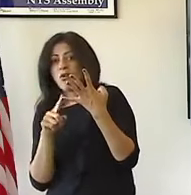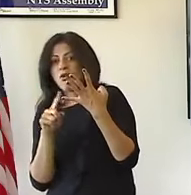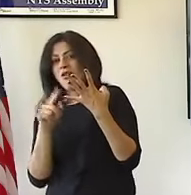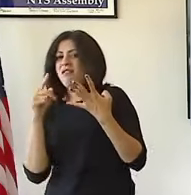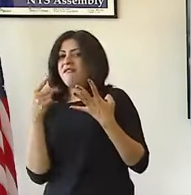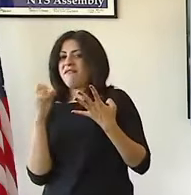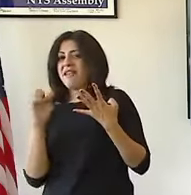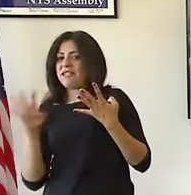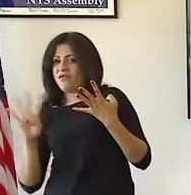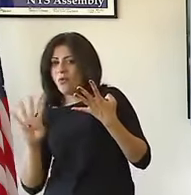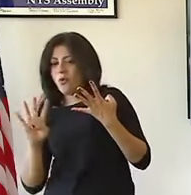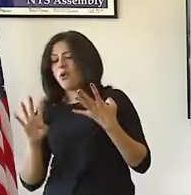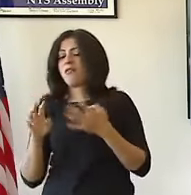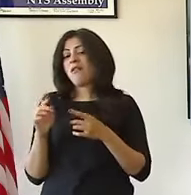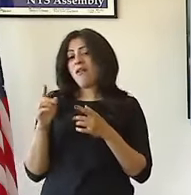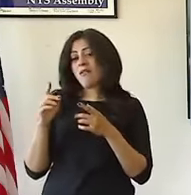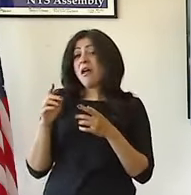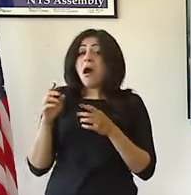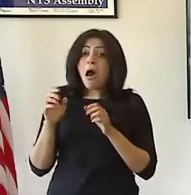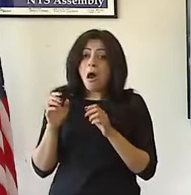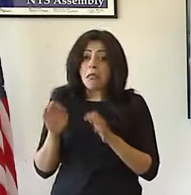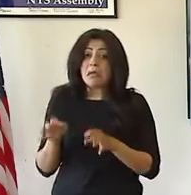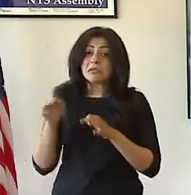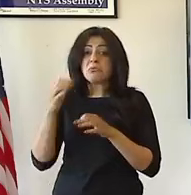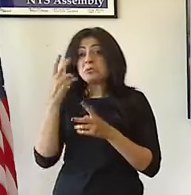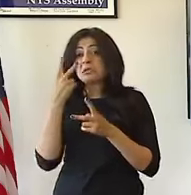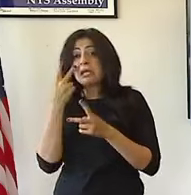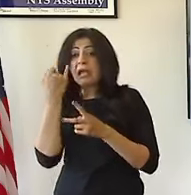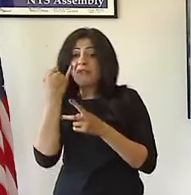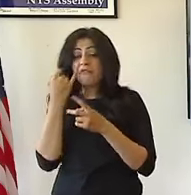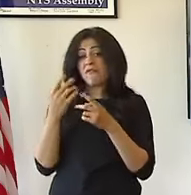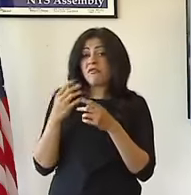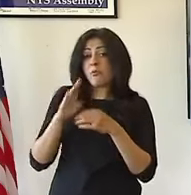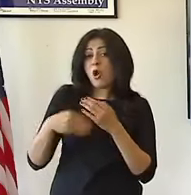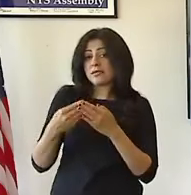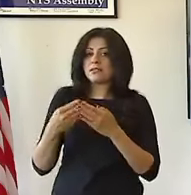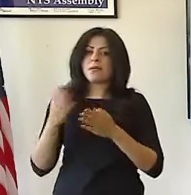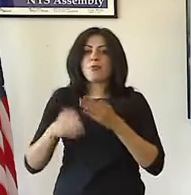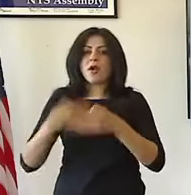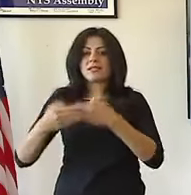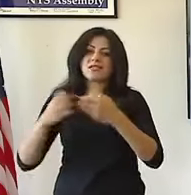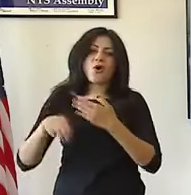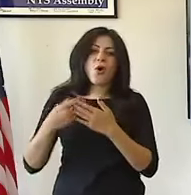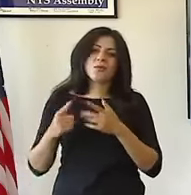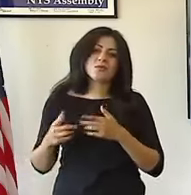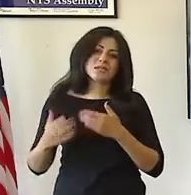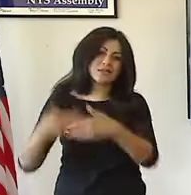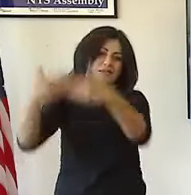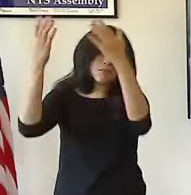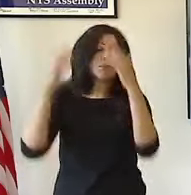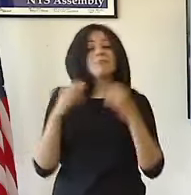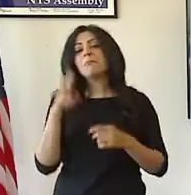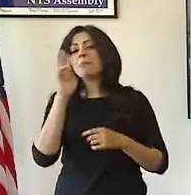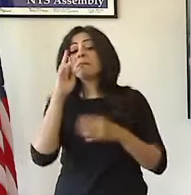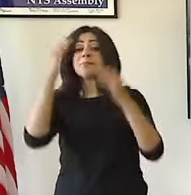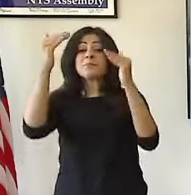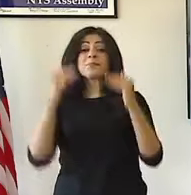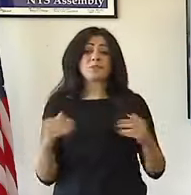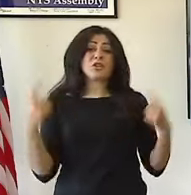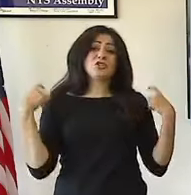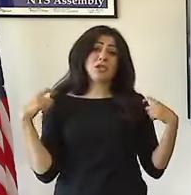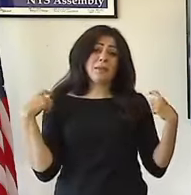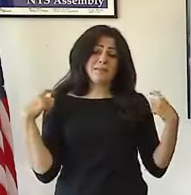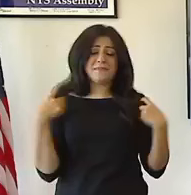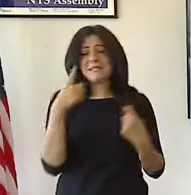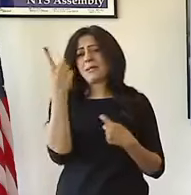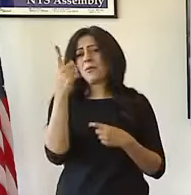it is possible it does. Susie asking about gyms. I said this every time. I'm a gym goer,